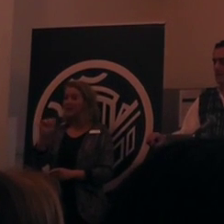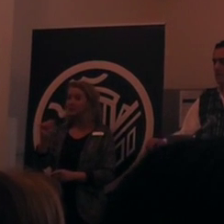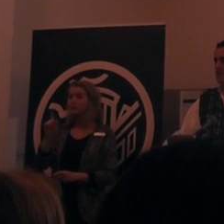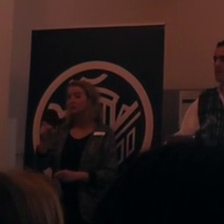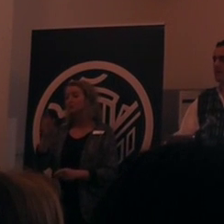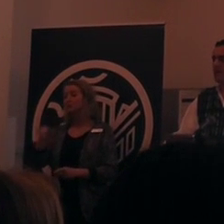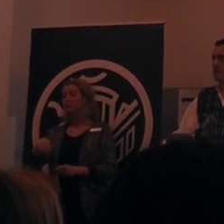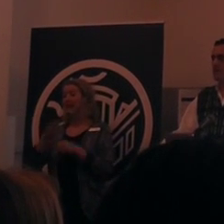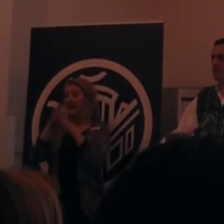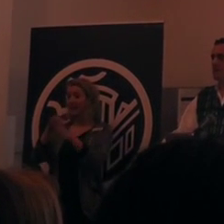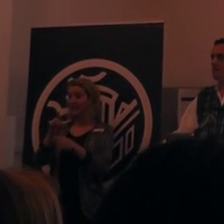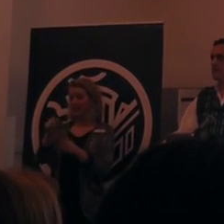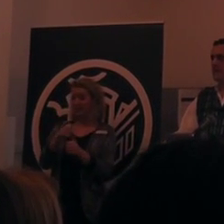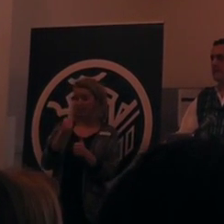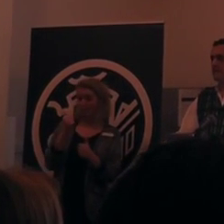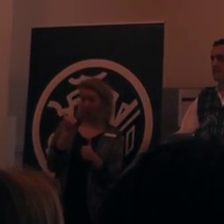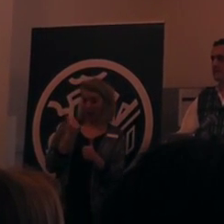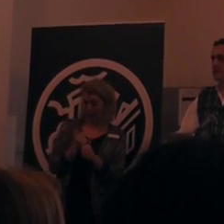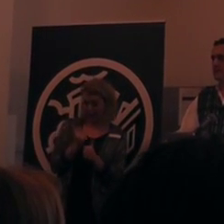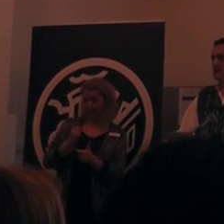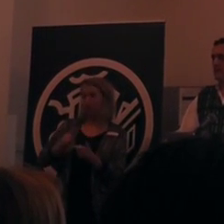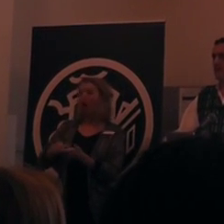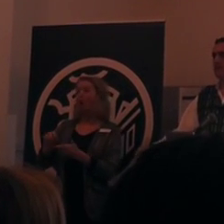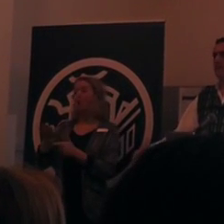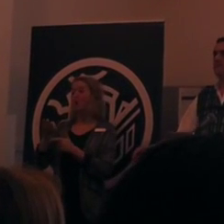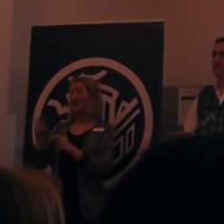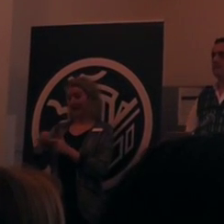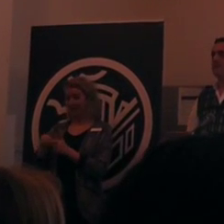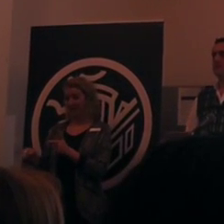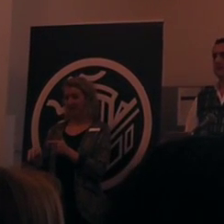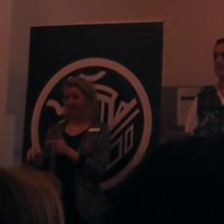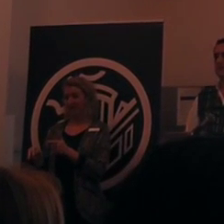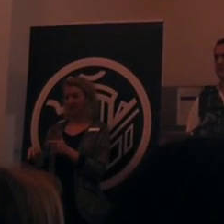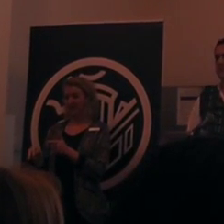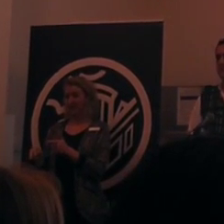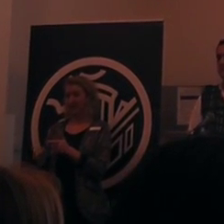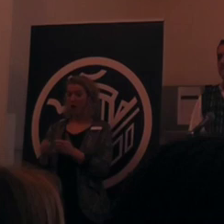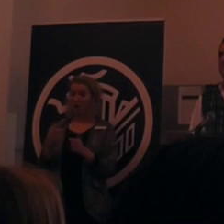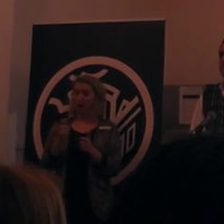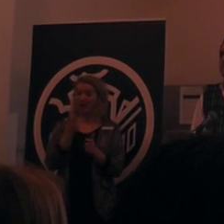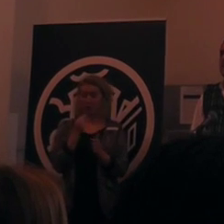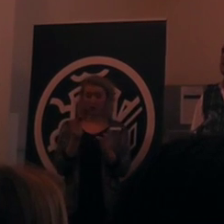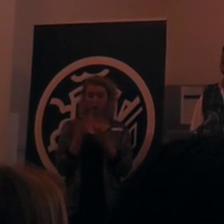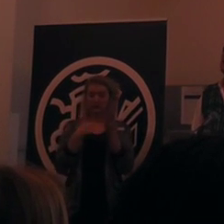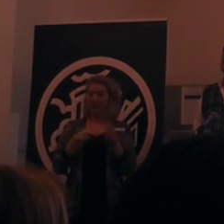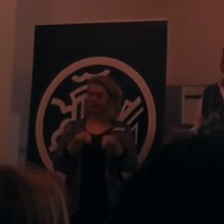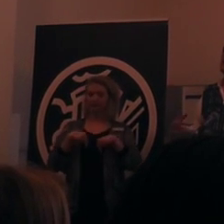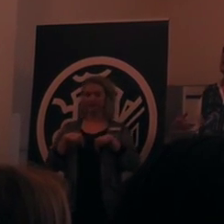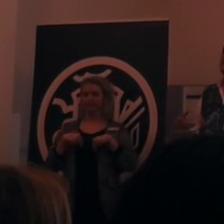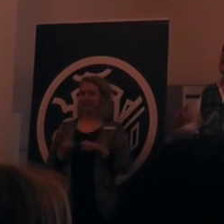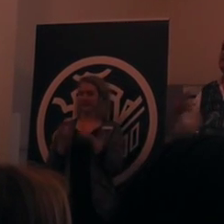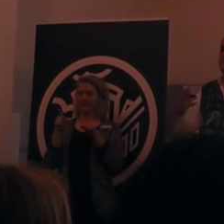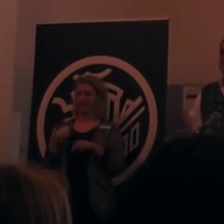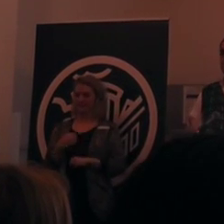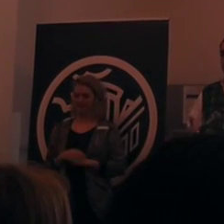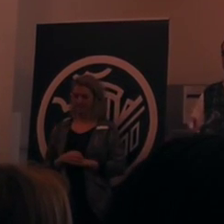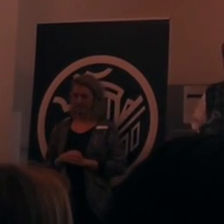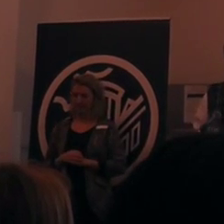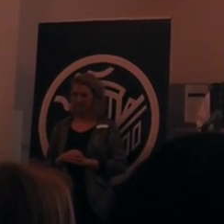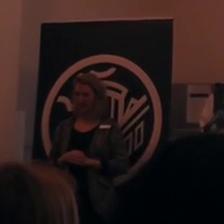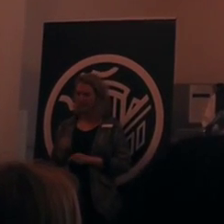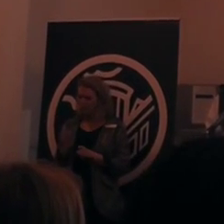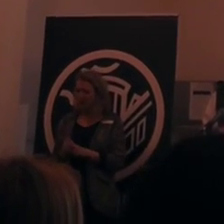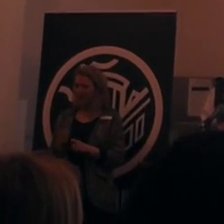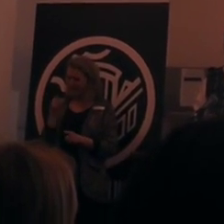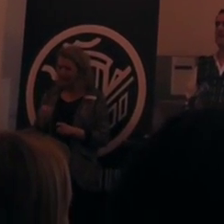in work, and you're a leader in life. And I'm leaving this gender studies program. So that